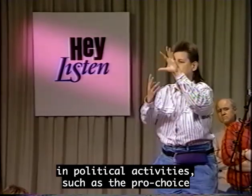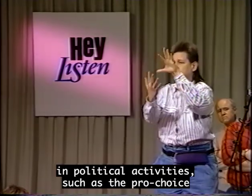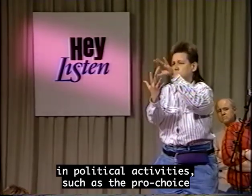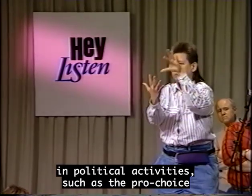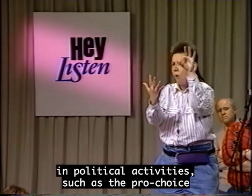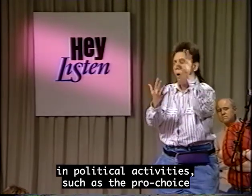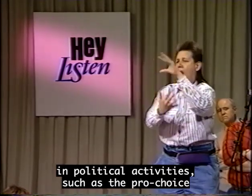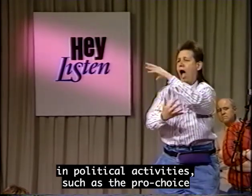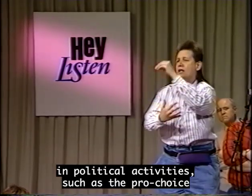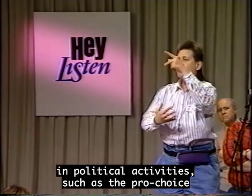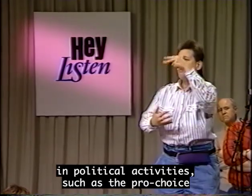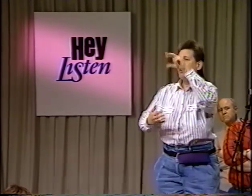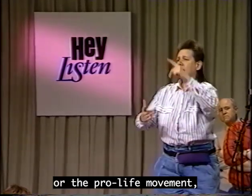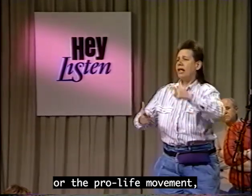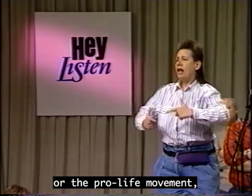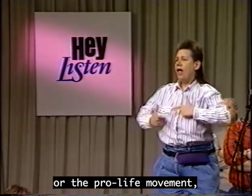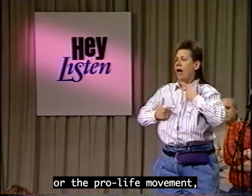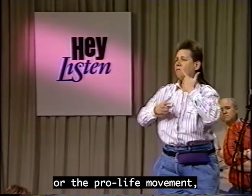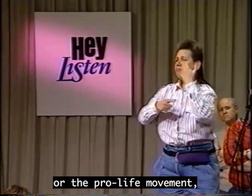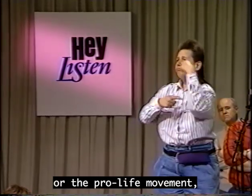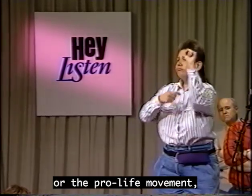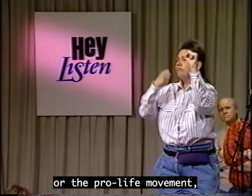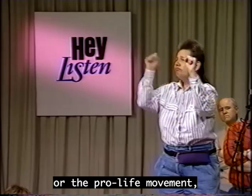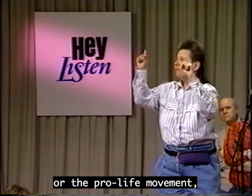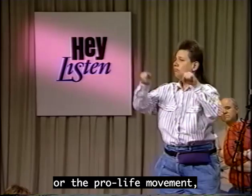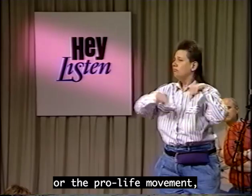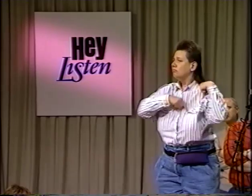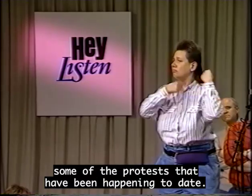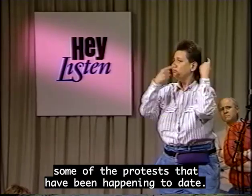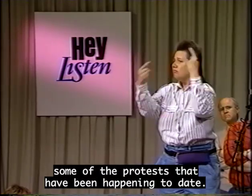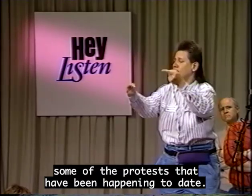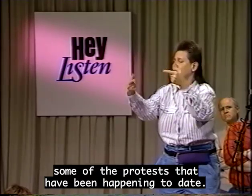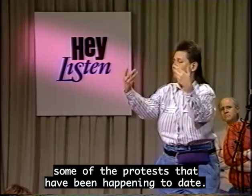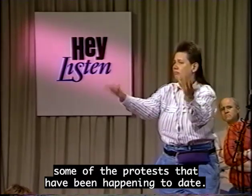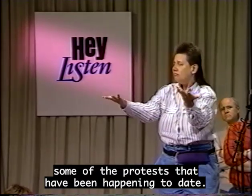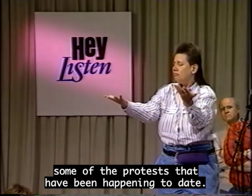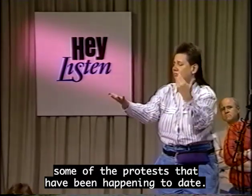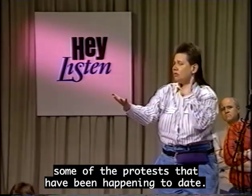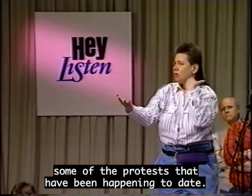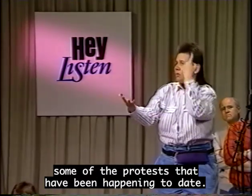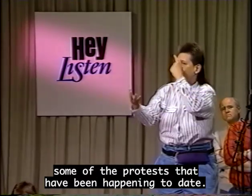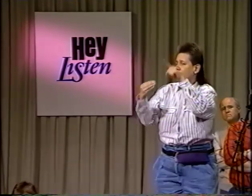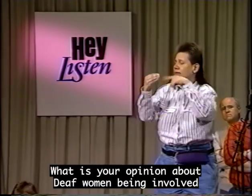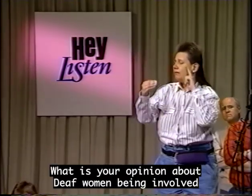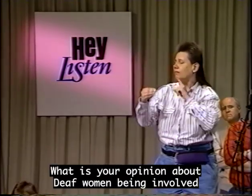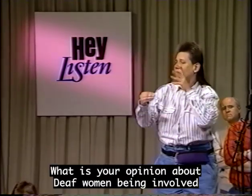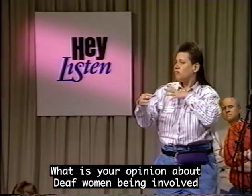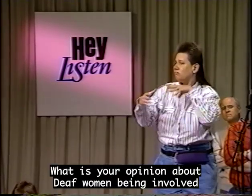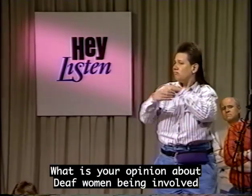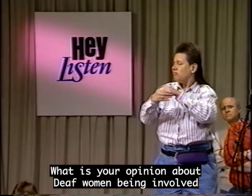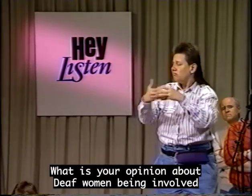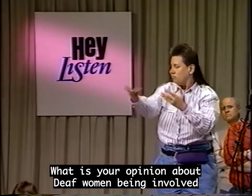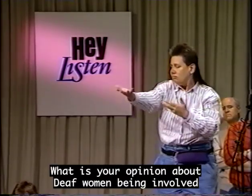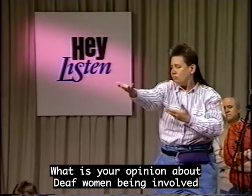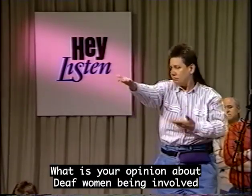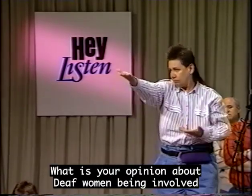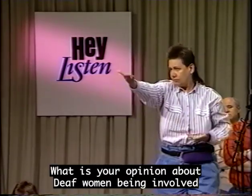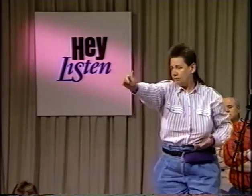as the pro-choice or the pro-life movement, some of the protests that have been happening to date. What is your opinion about deaf women being involved in